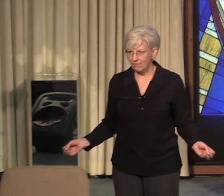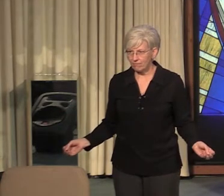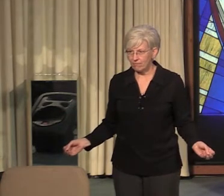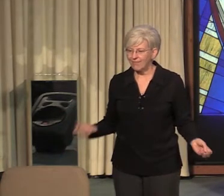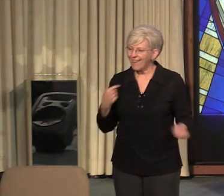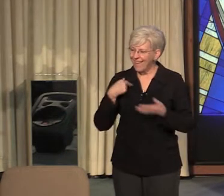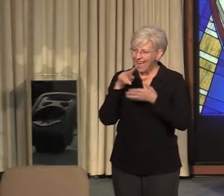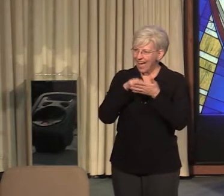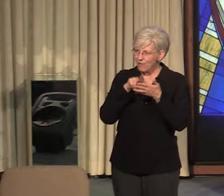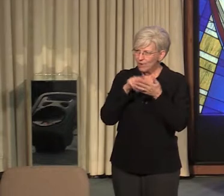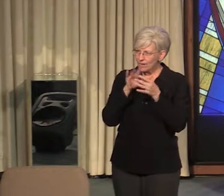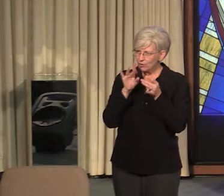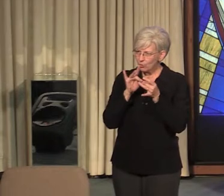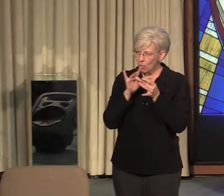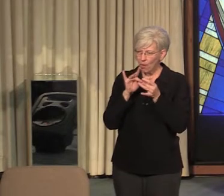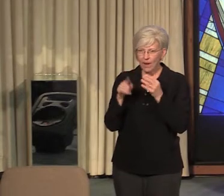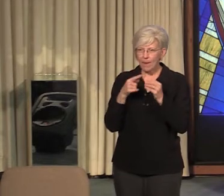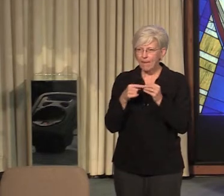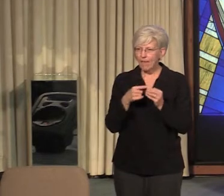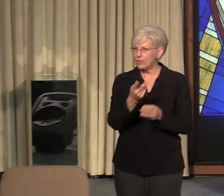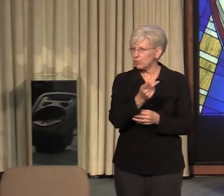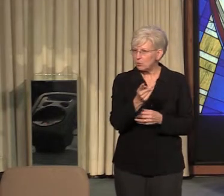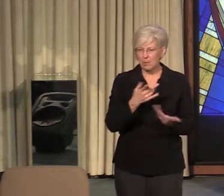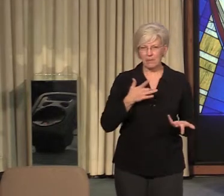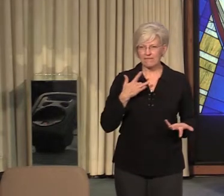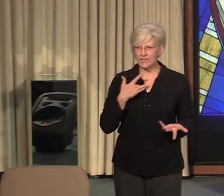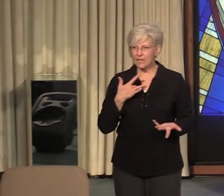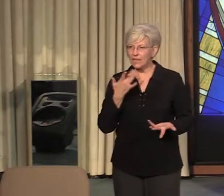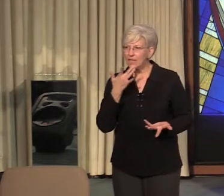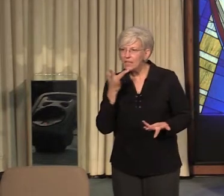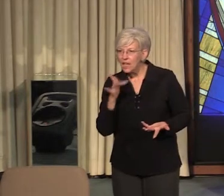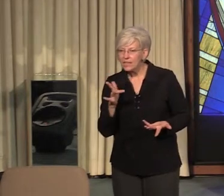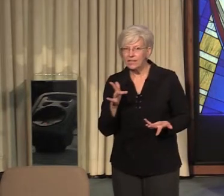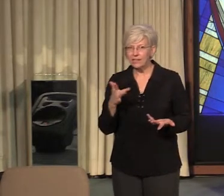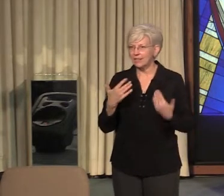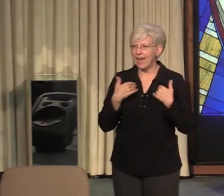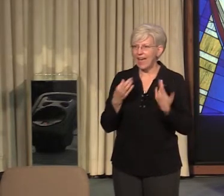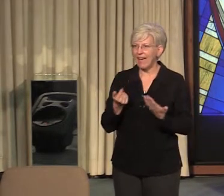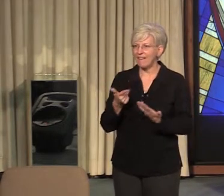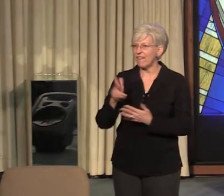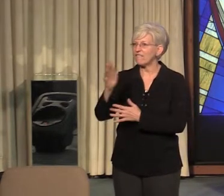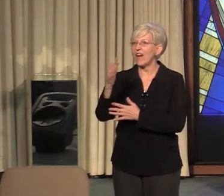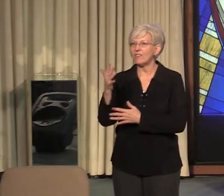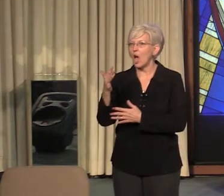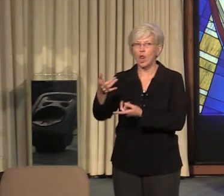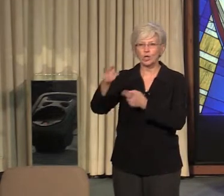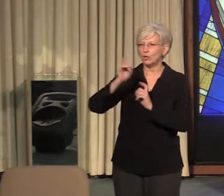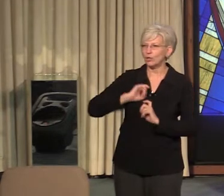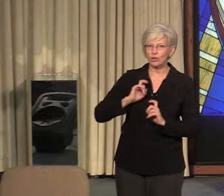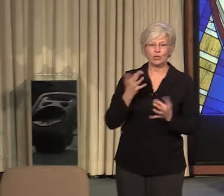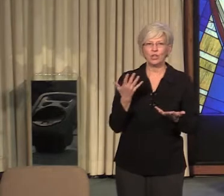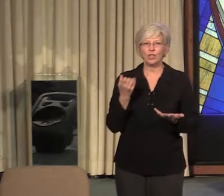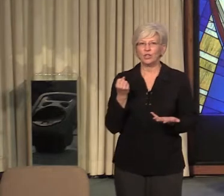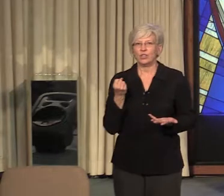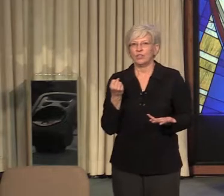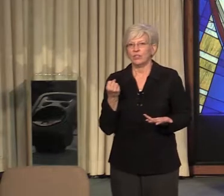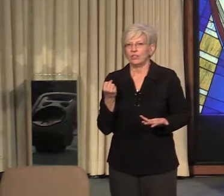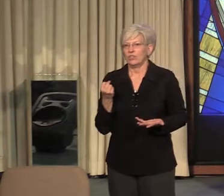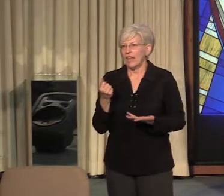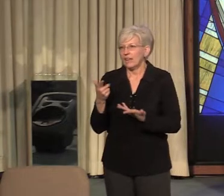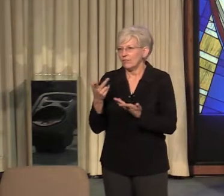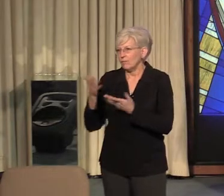I read a story of them, you know, feeling lucky to get a $5 donation around Christmas so they could buy toys for the